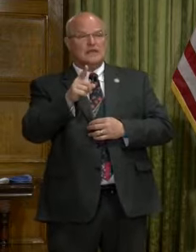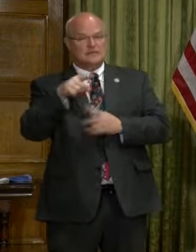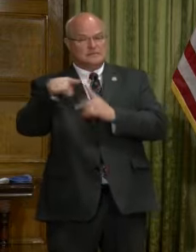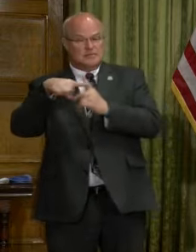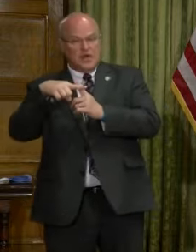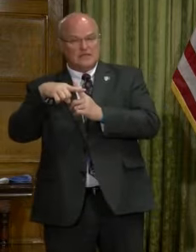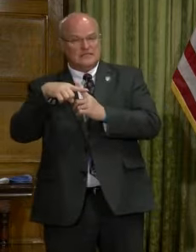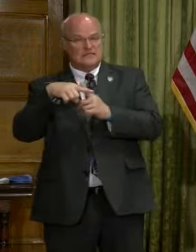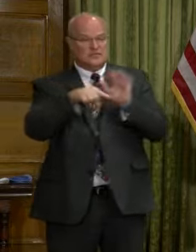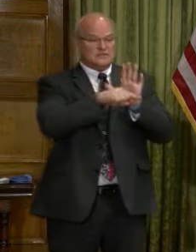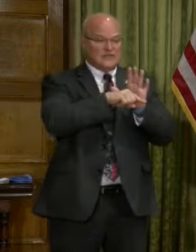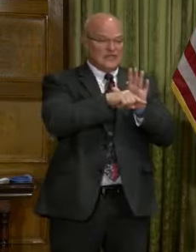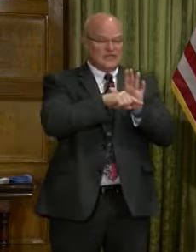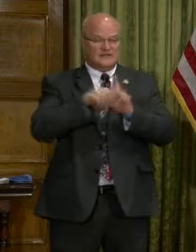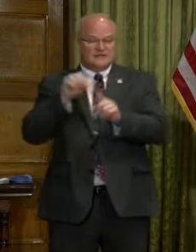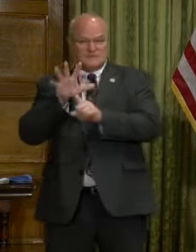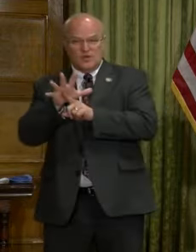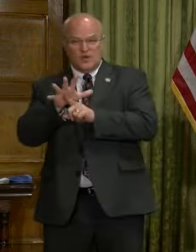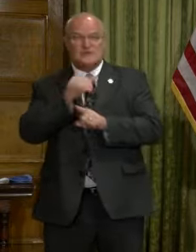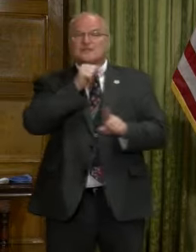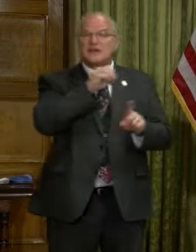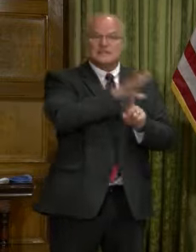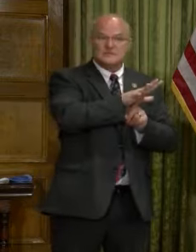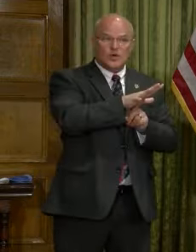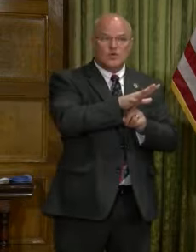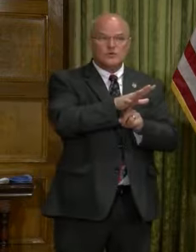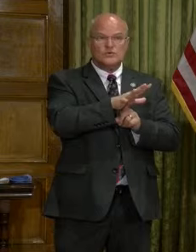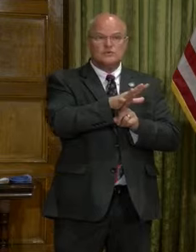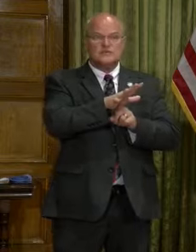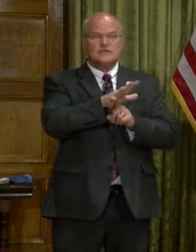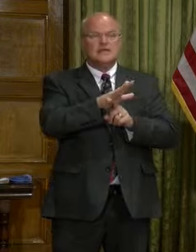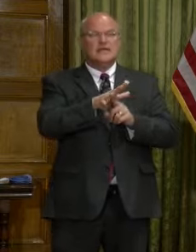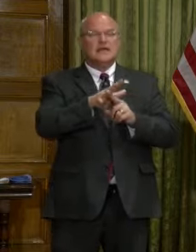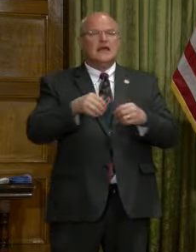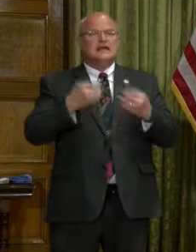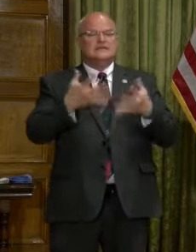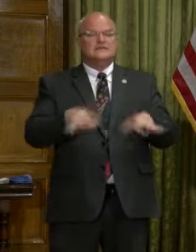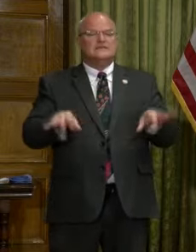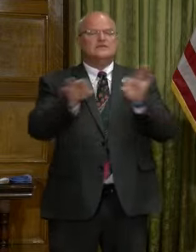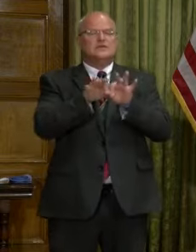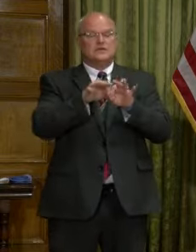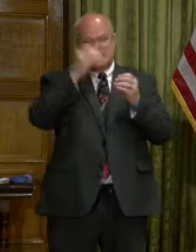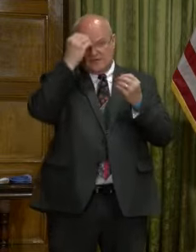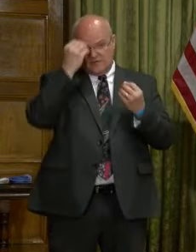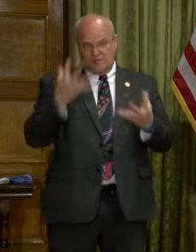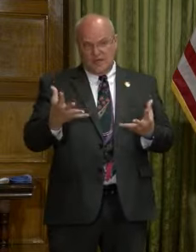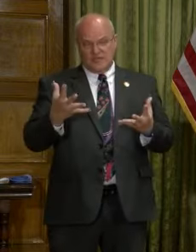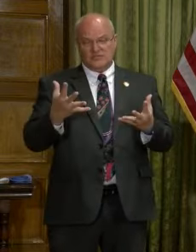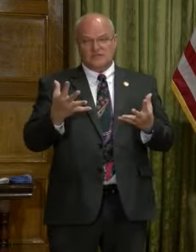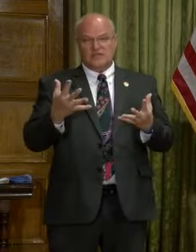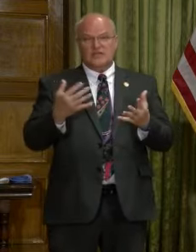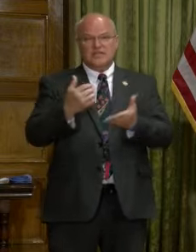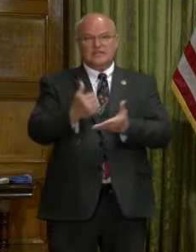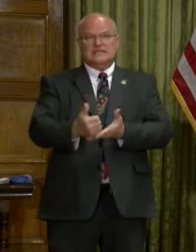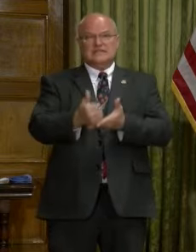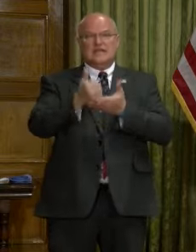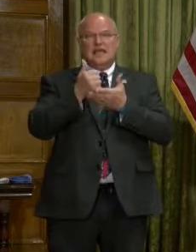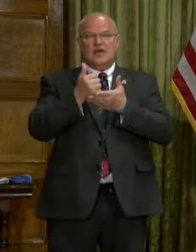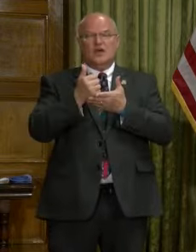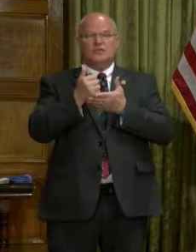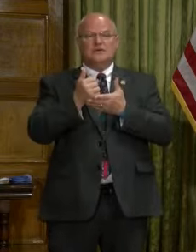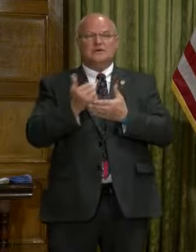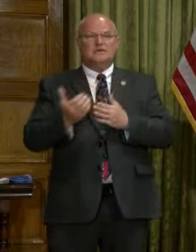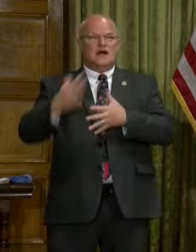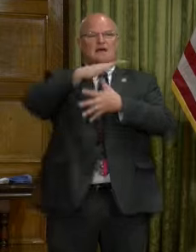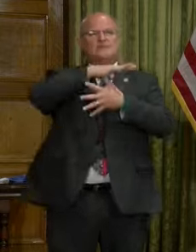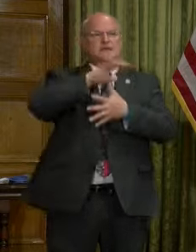who's positive, who's negative, who's exposed, who's not, has given the critical pieces of information to help optimize